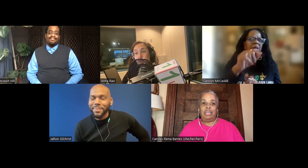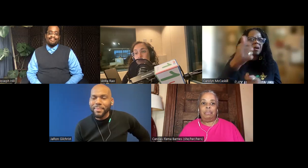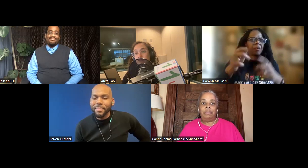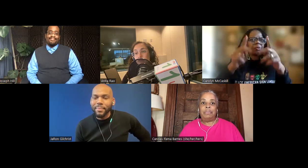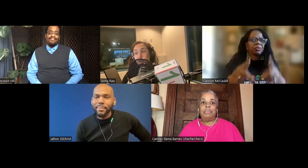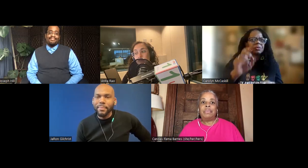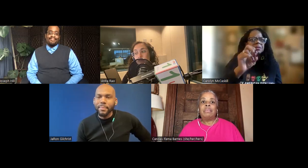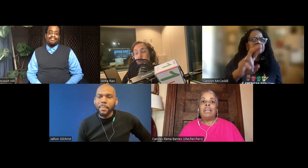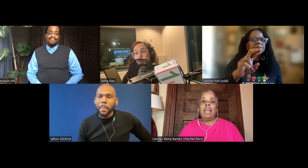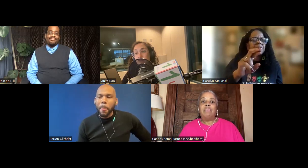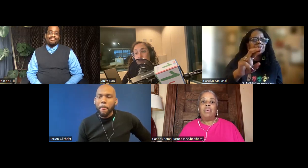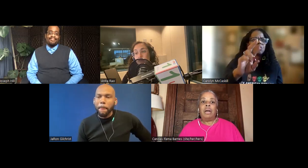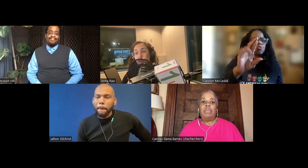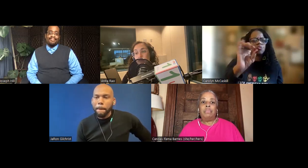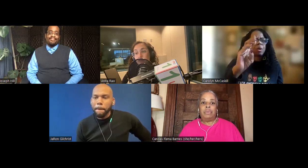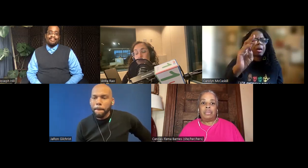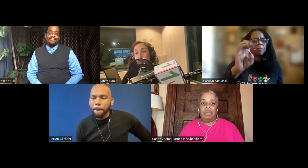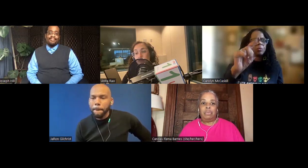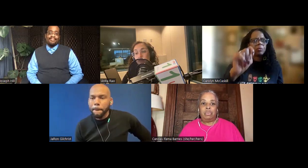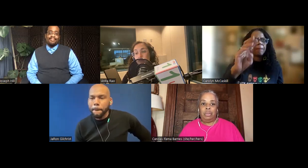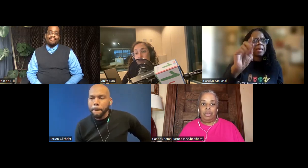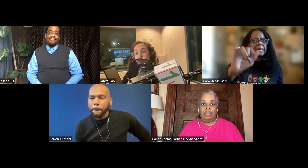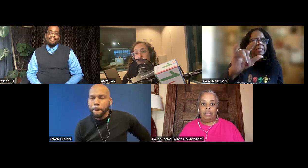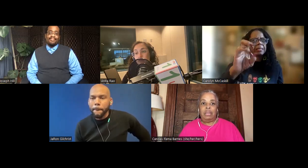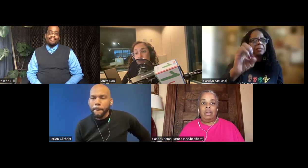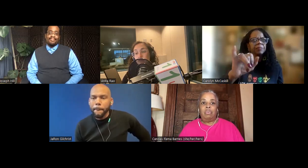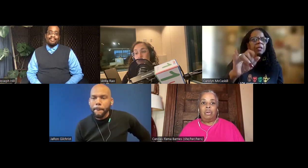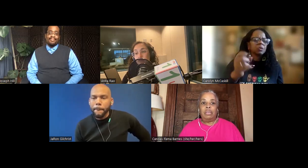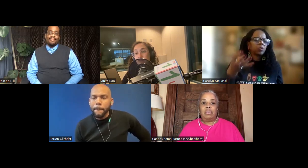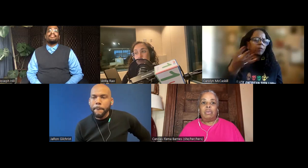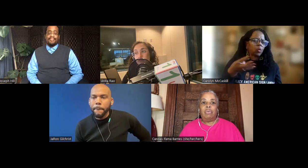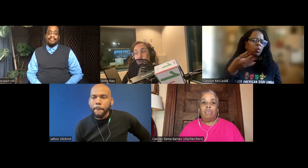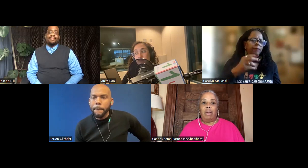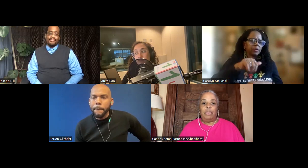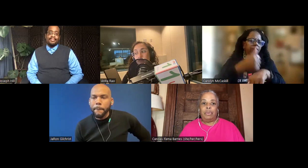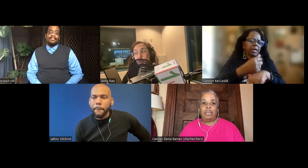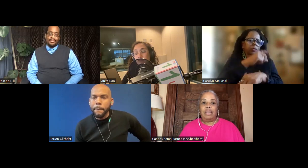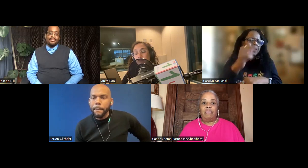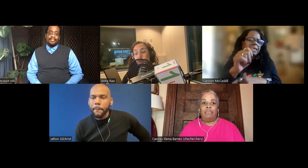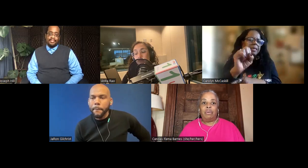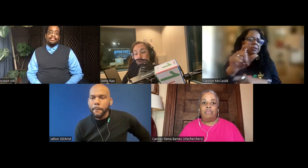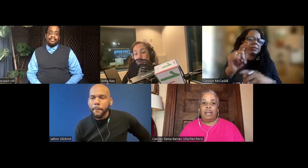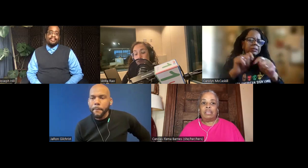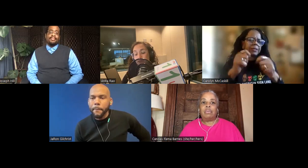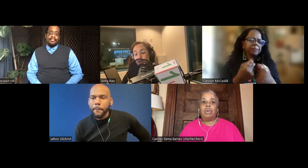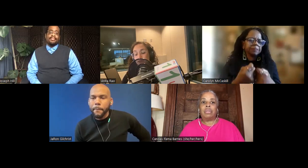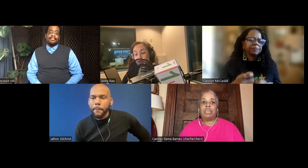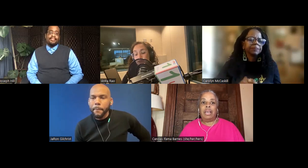team. And one other person that was with us was Robert, and the four of us worked